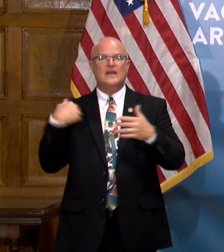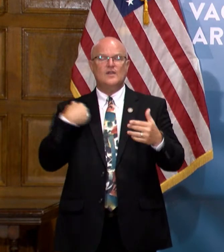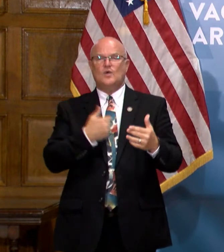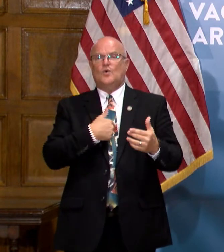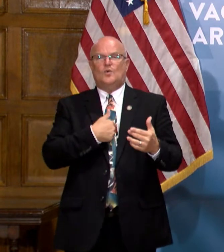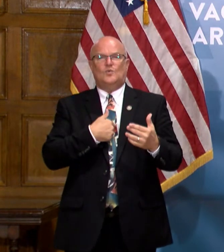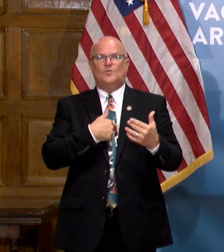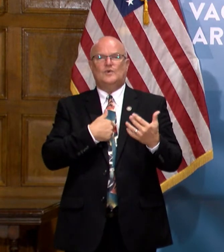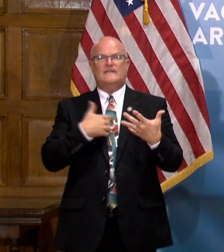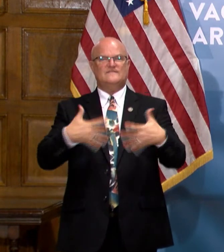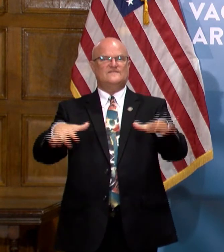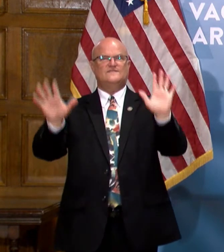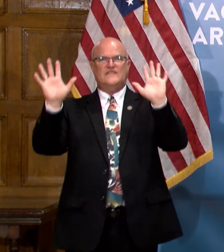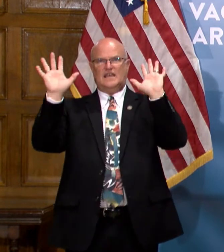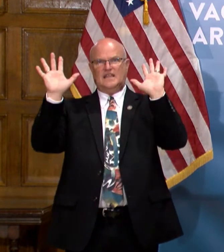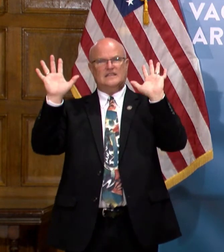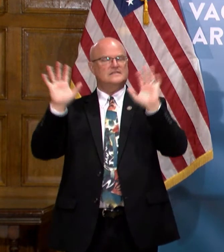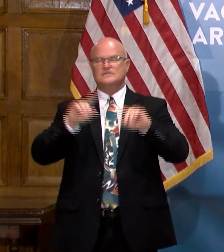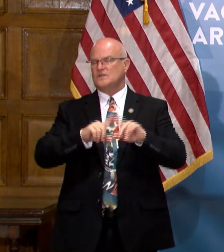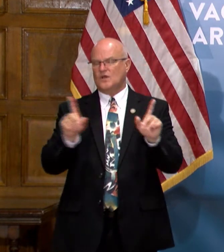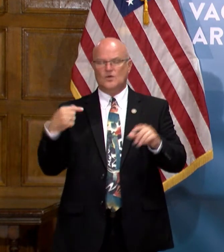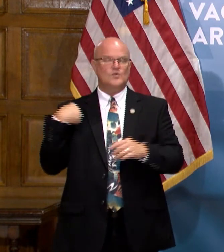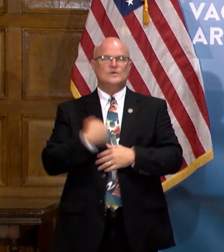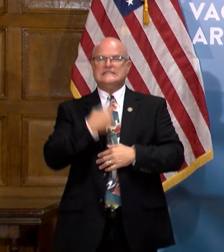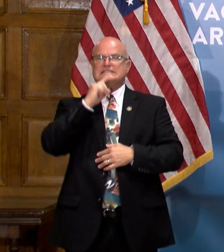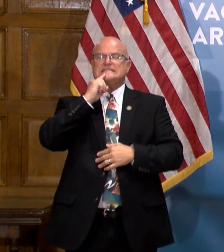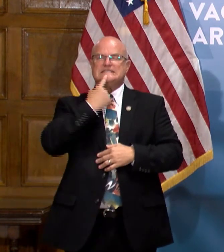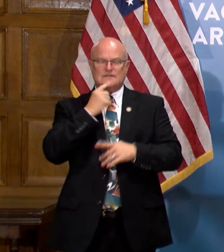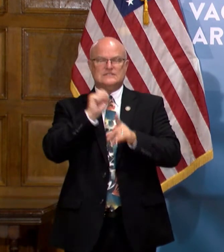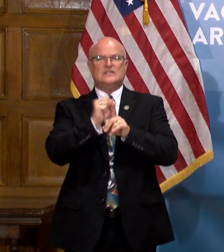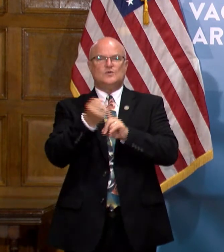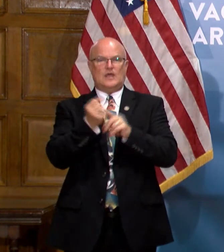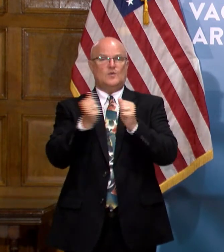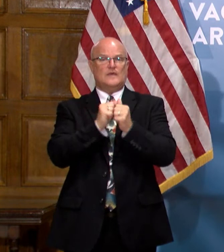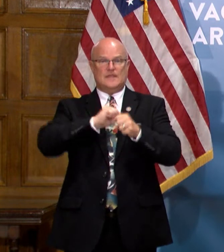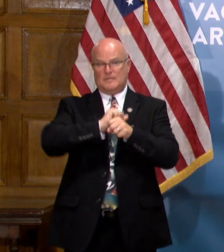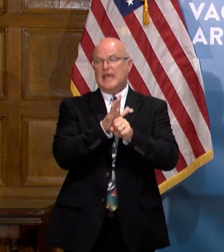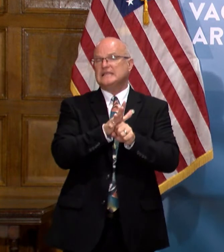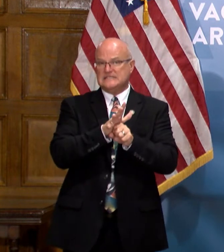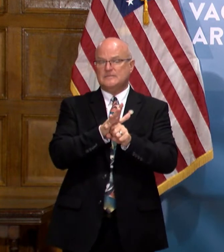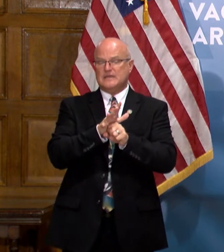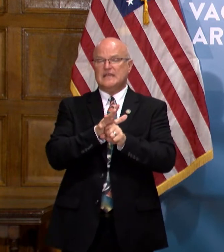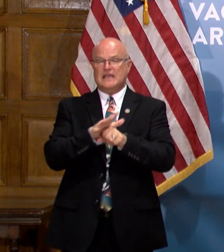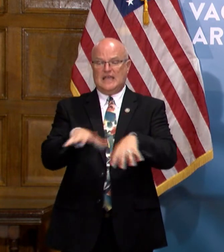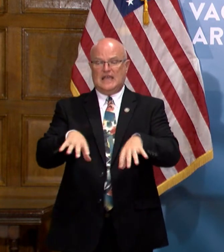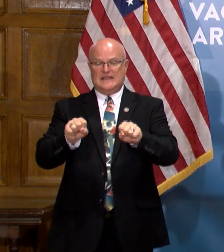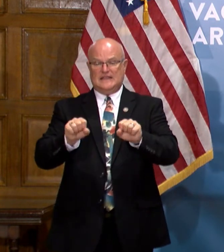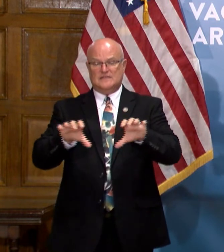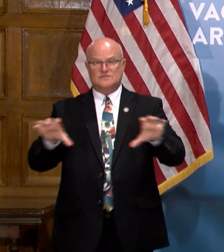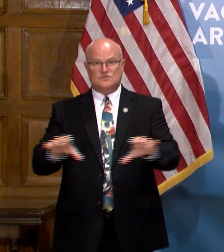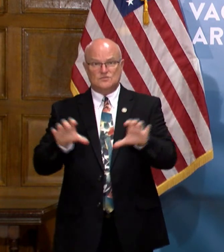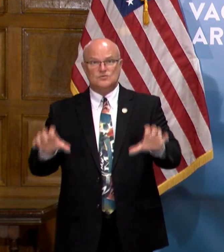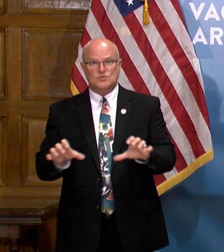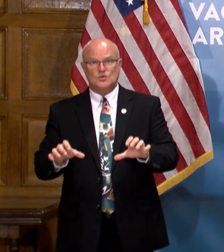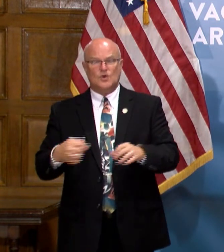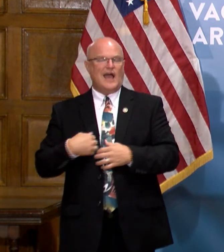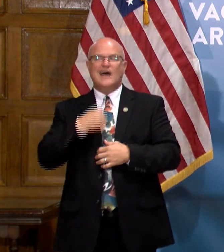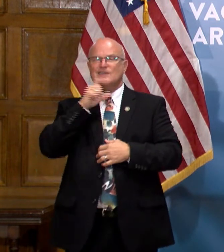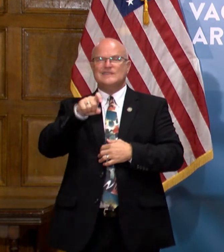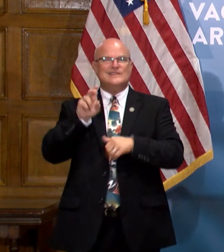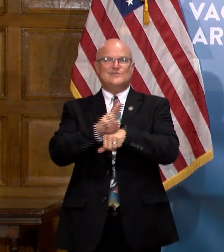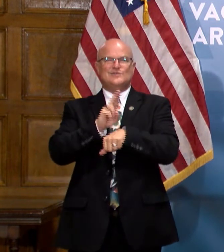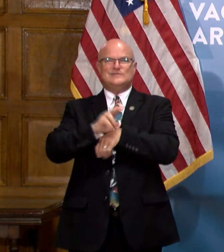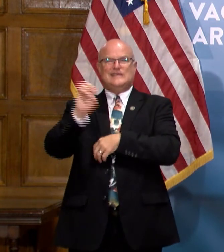not still in a very serious situation with the pandemic and the actions that we need to take. I just do not need to utilize